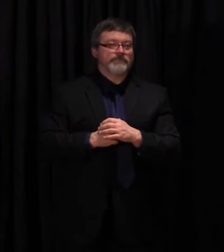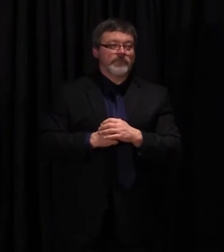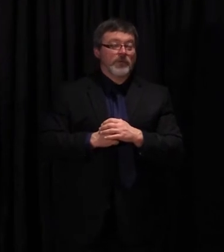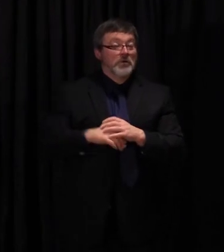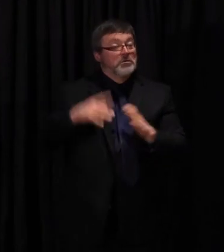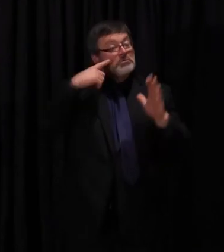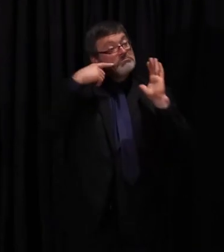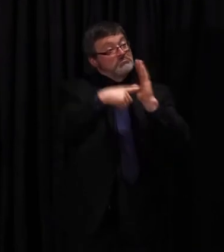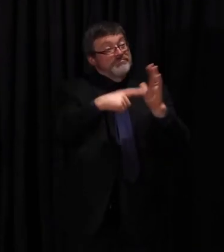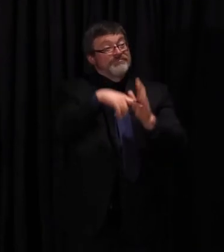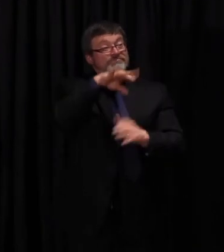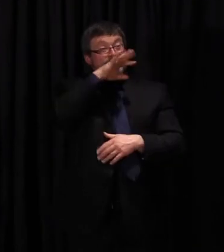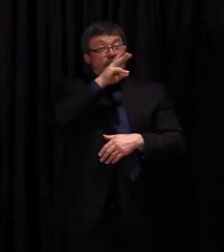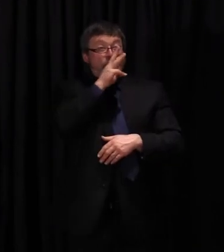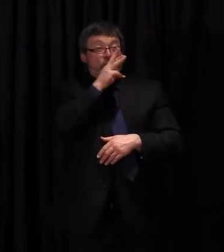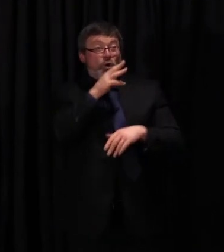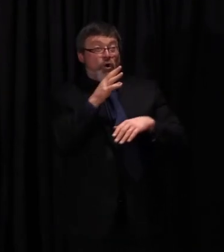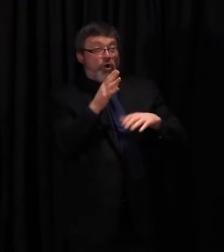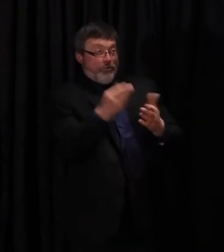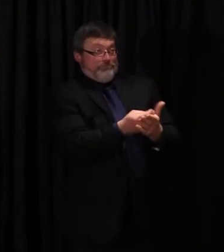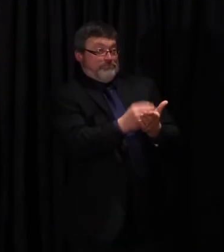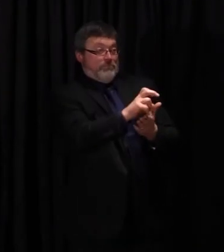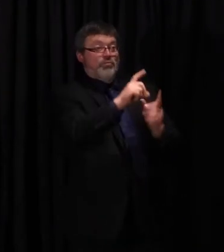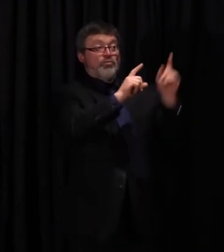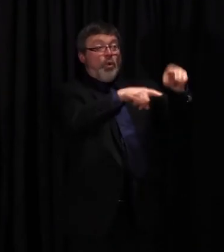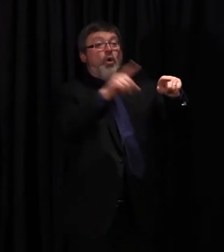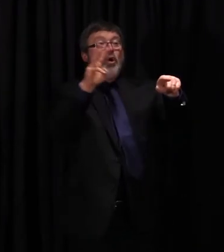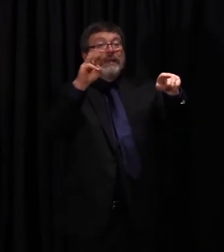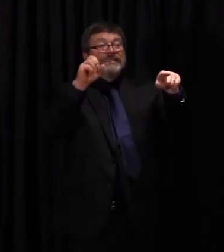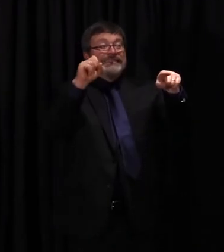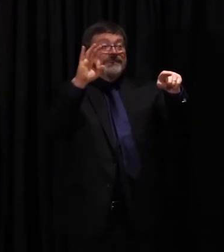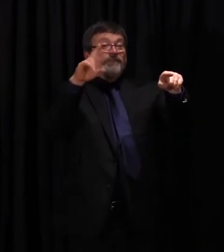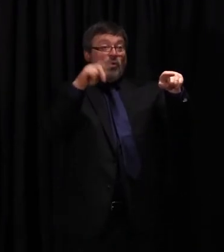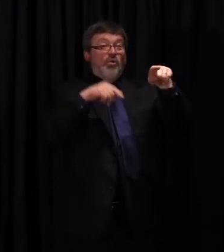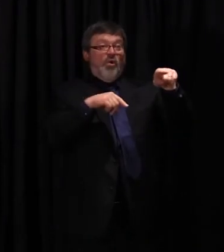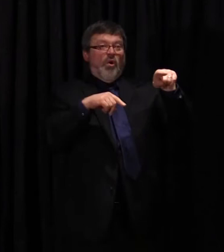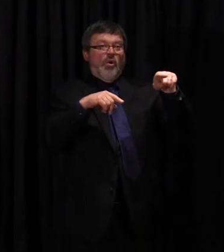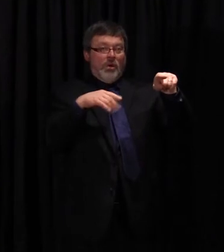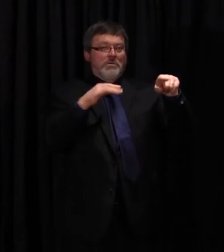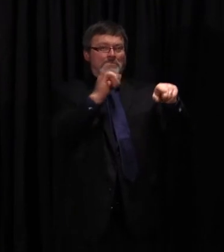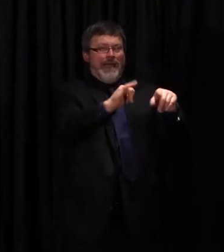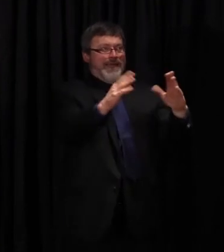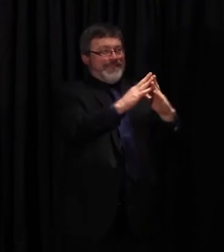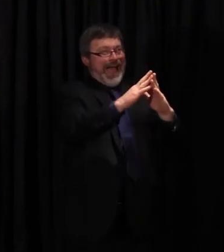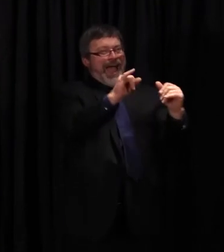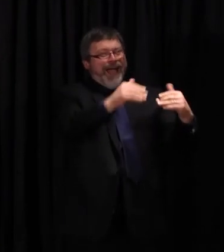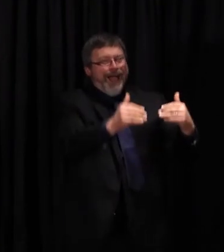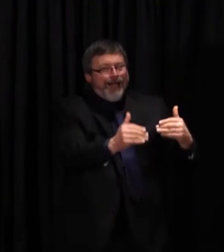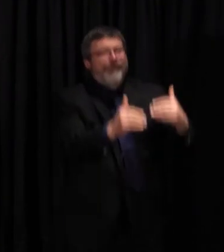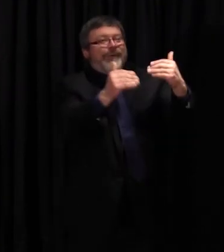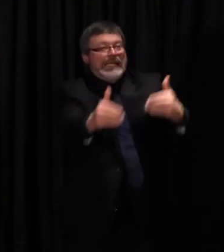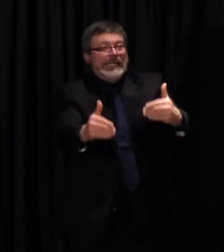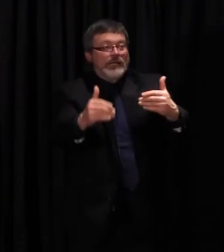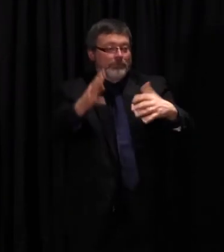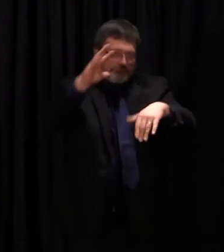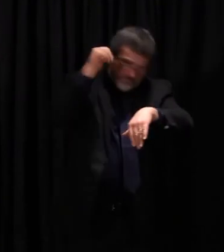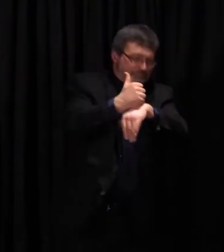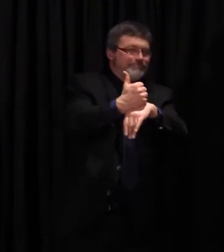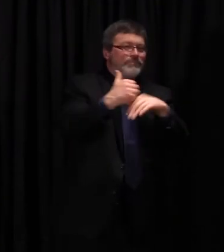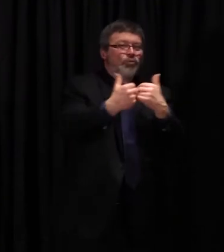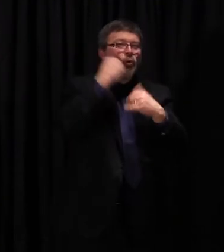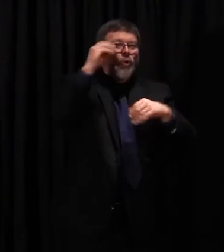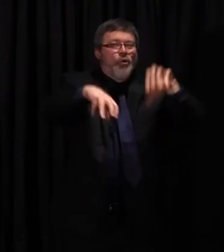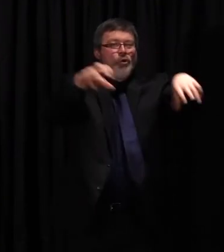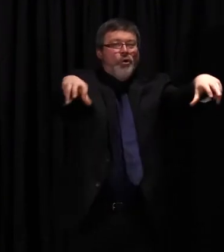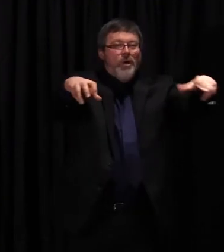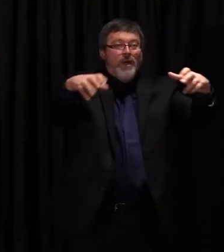with the wastewater funding going to Westford, the town can move forward on new housing and bring small businesses to